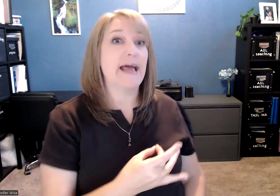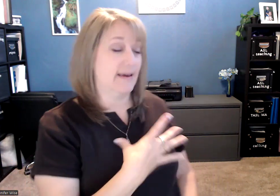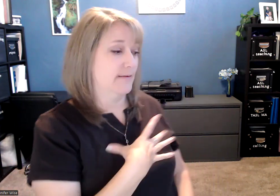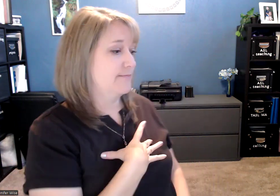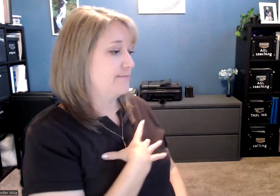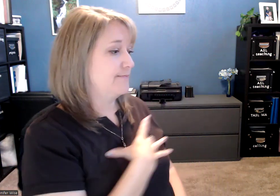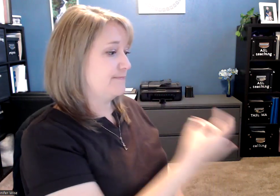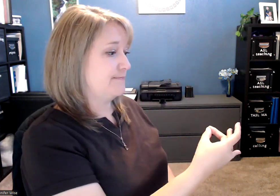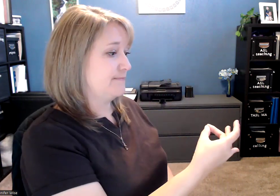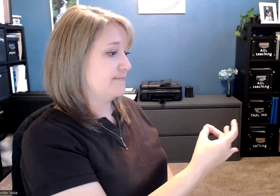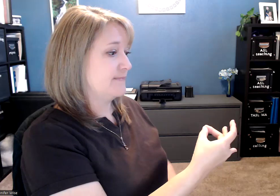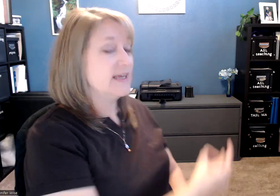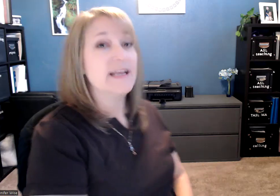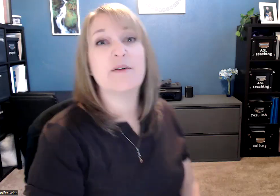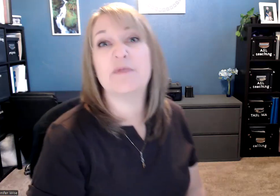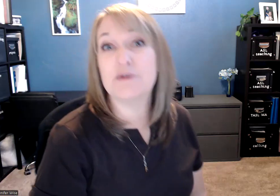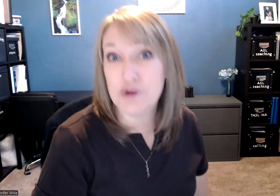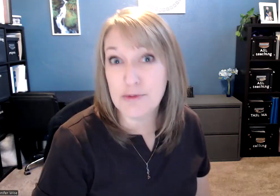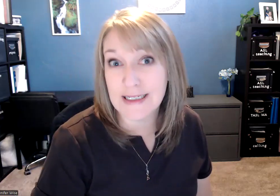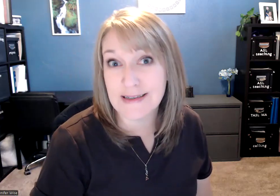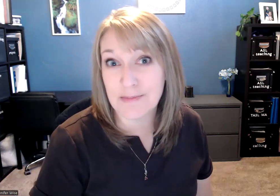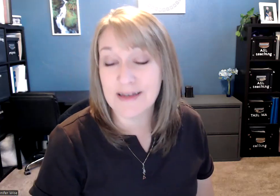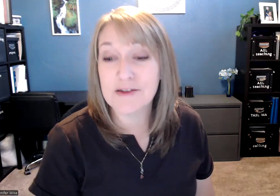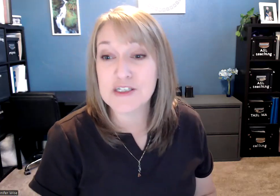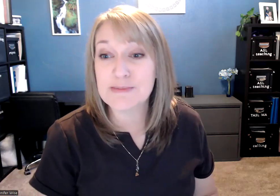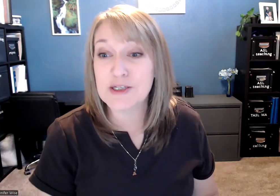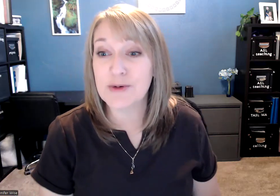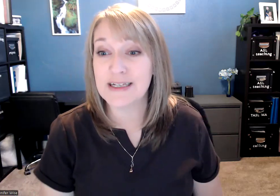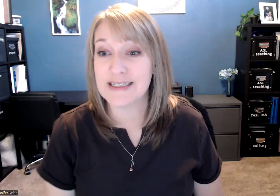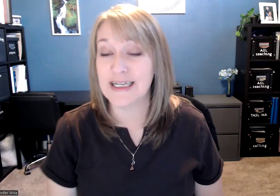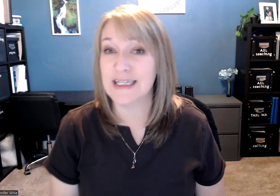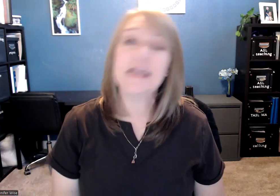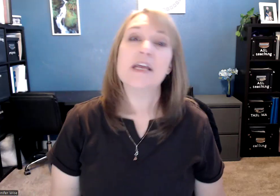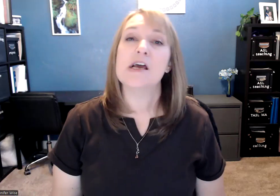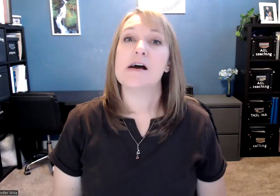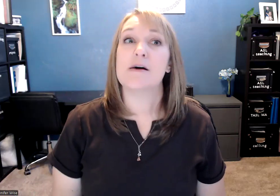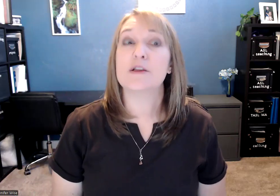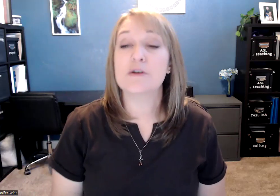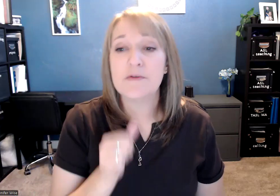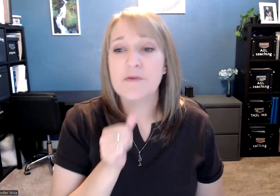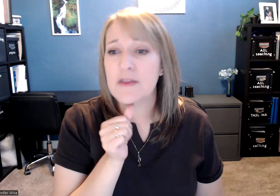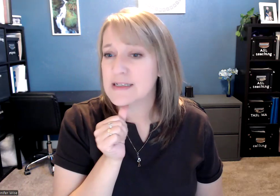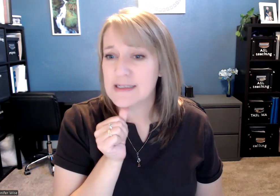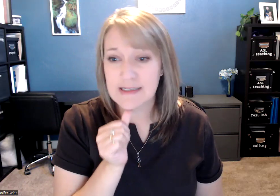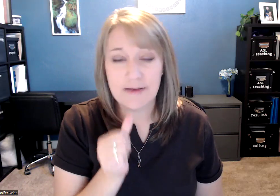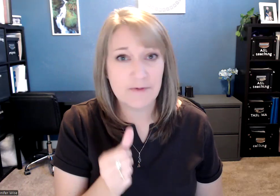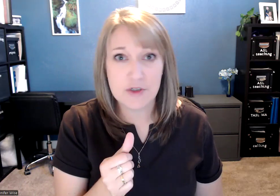like. Now, if you don't like something, there's a special way to sign it. We learned before that this is the sign for